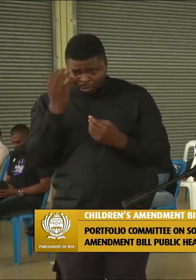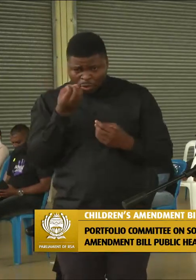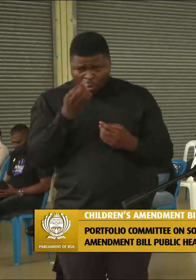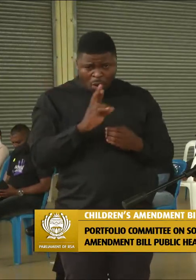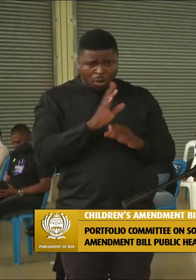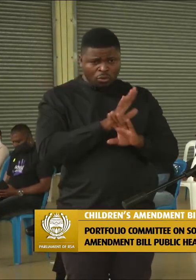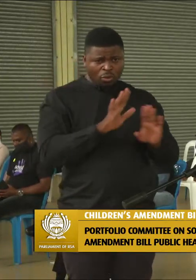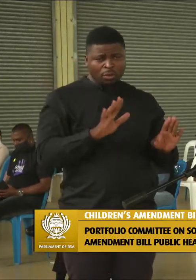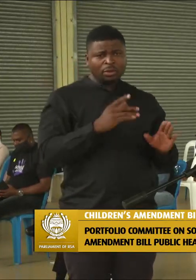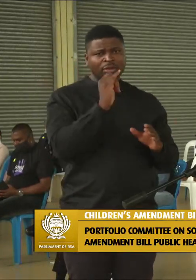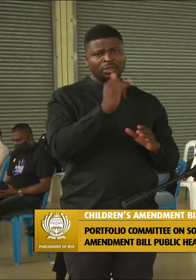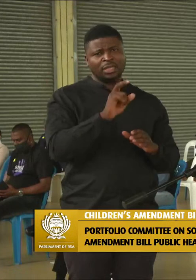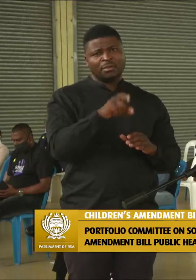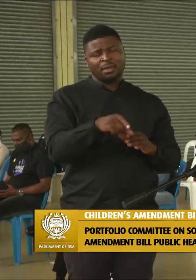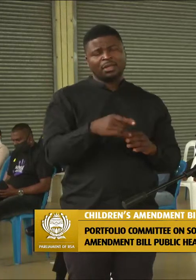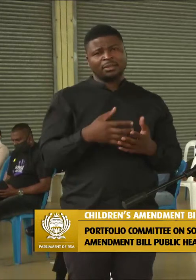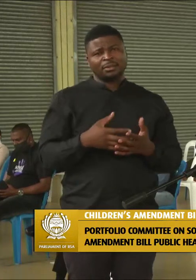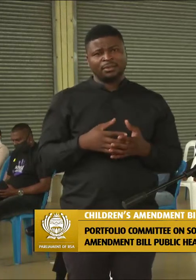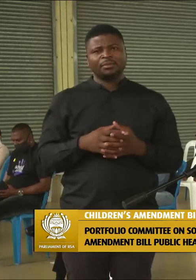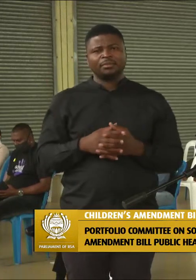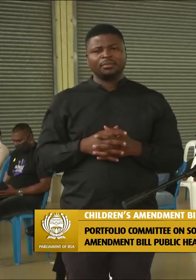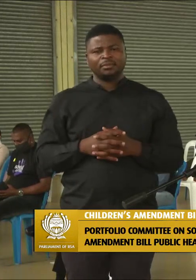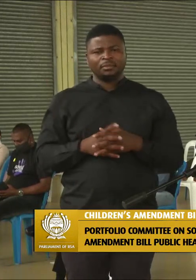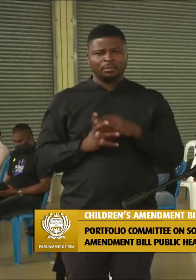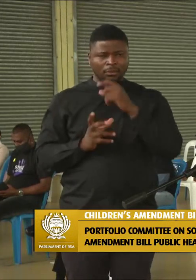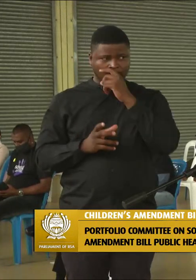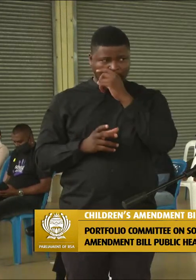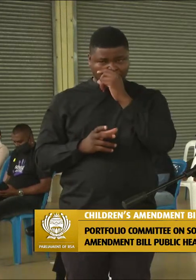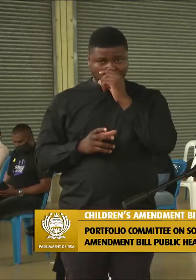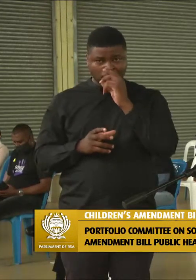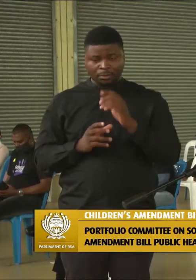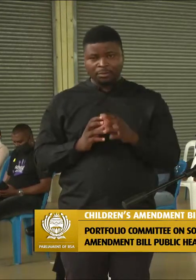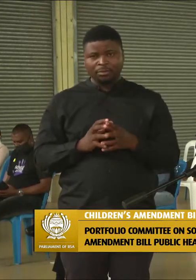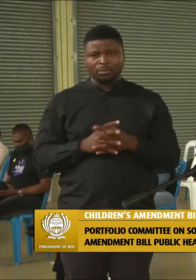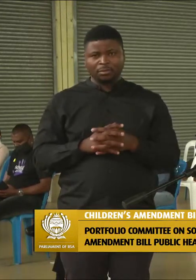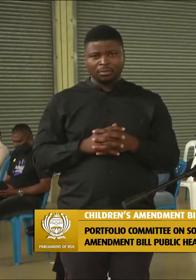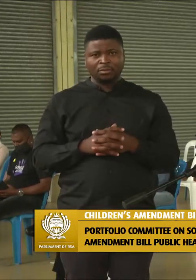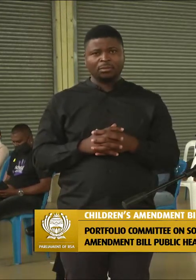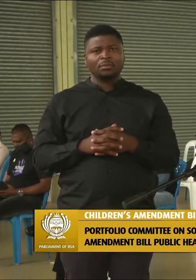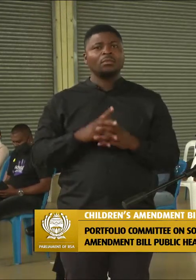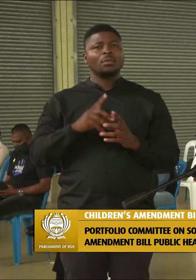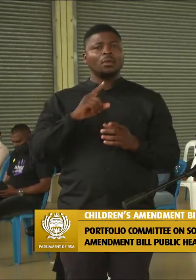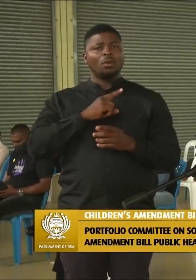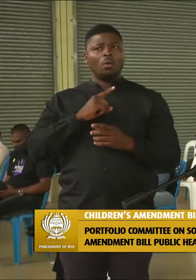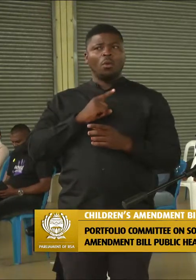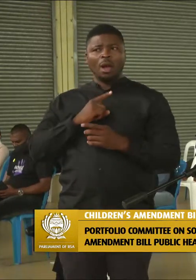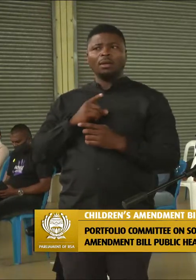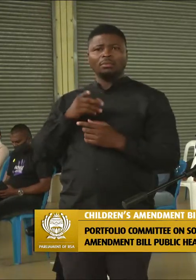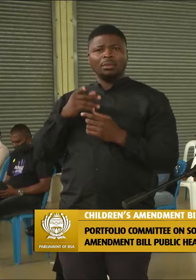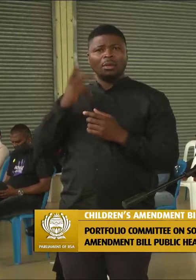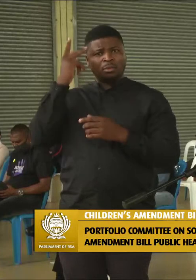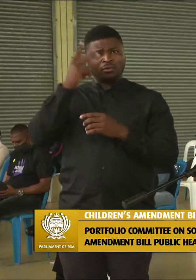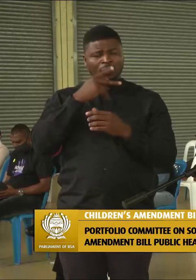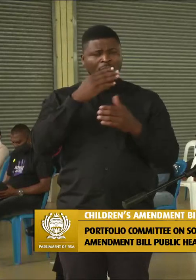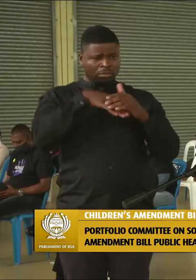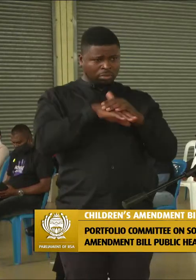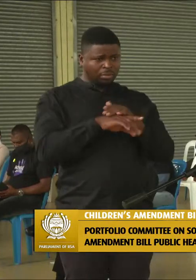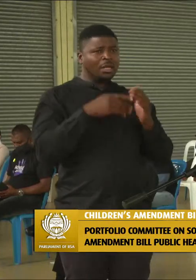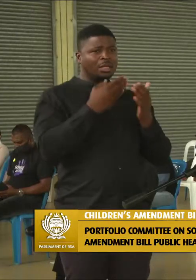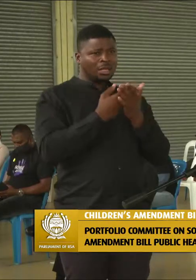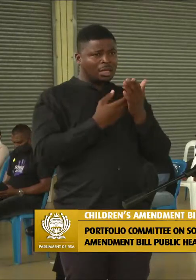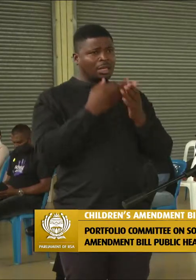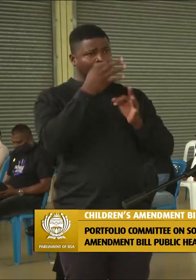nathi singabothisha babantwana sikwazi ukuyichazela kahleke ukuthi umntwana ubehave kanje since wafika manje